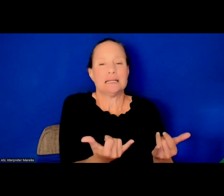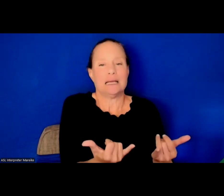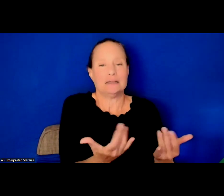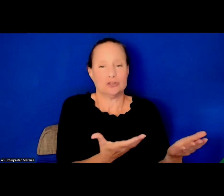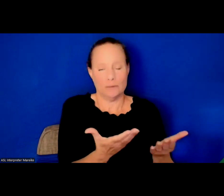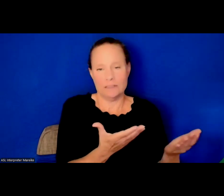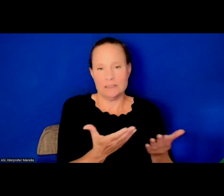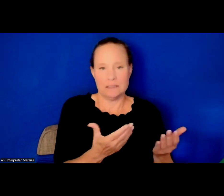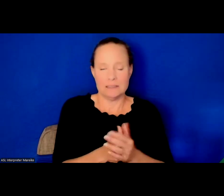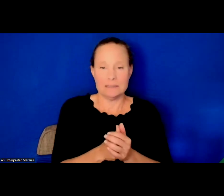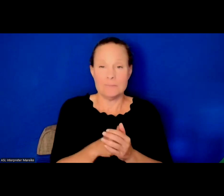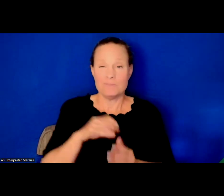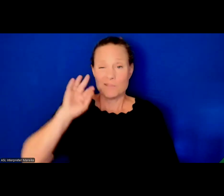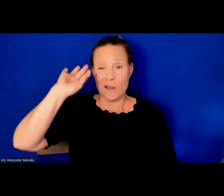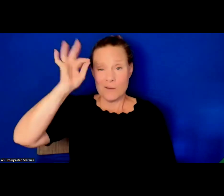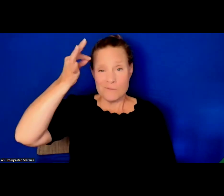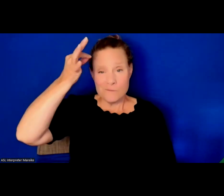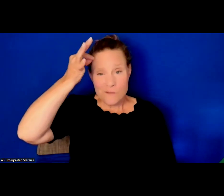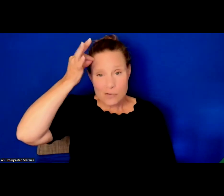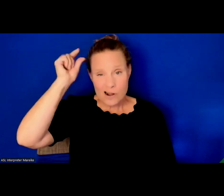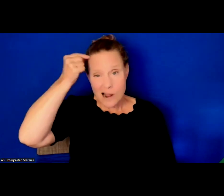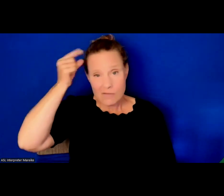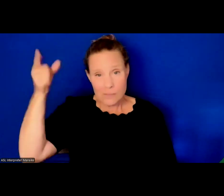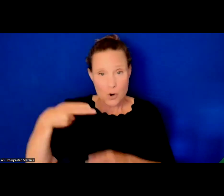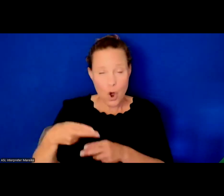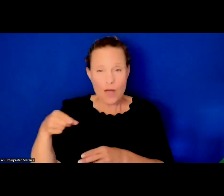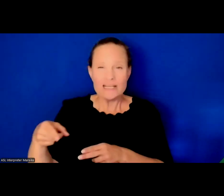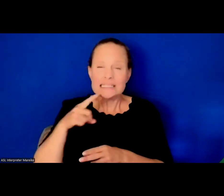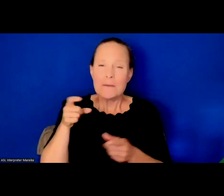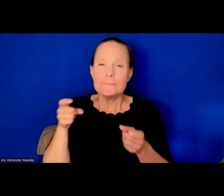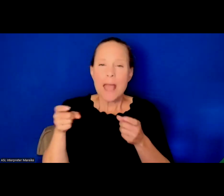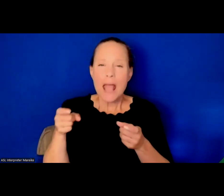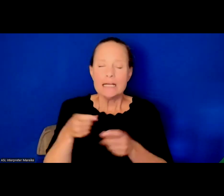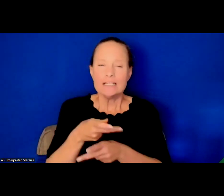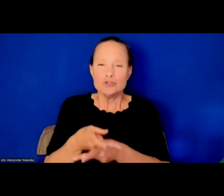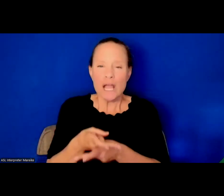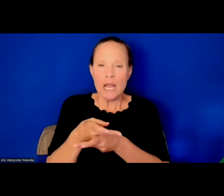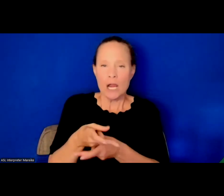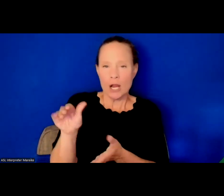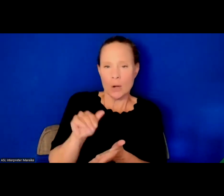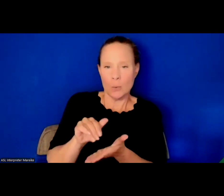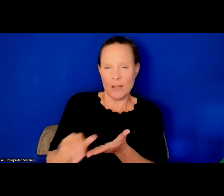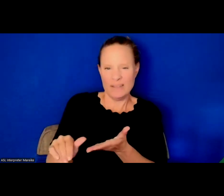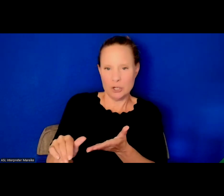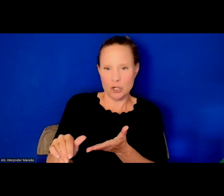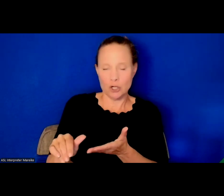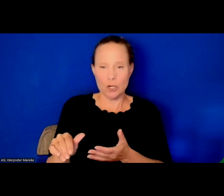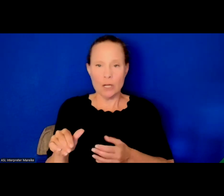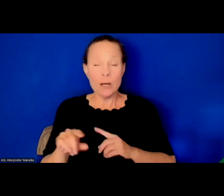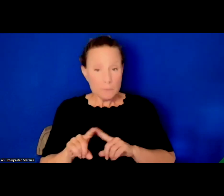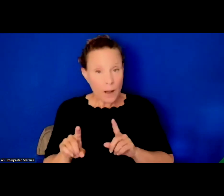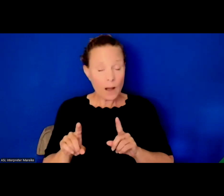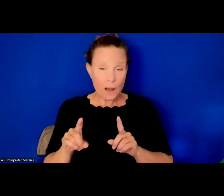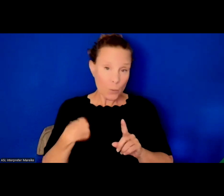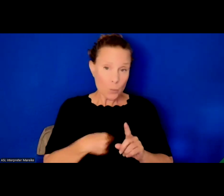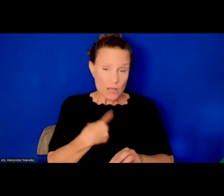government, this is a managed care waiver. But we wanted and thought it was